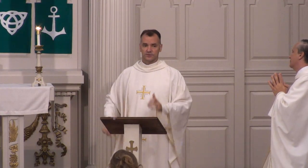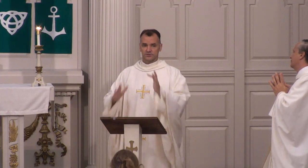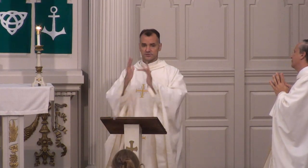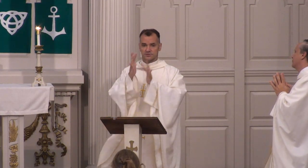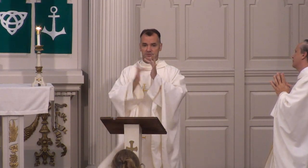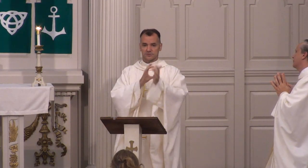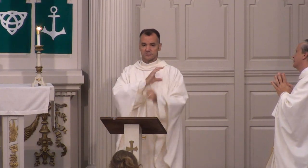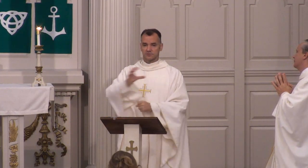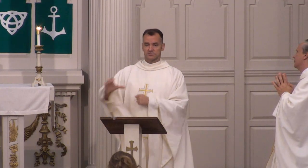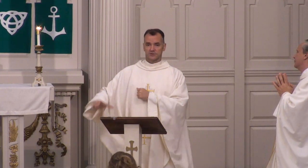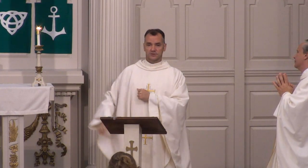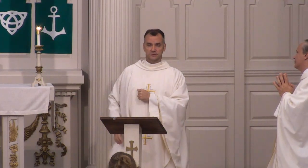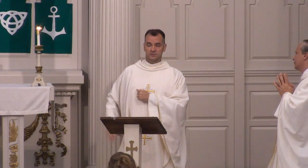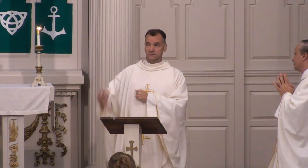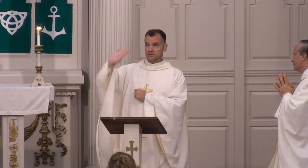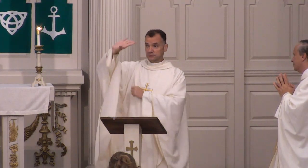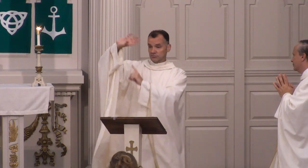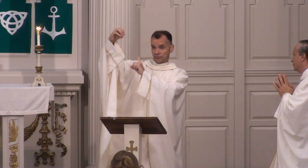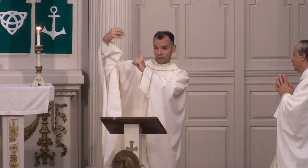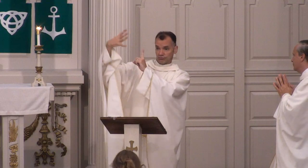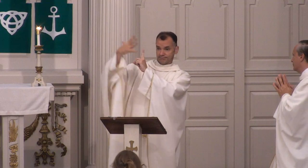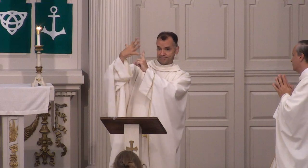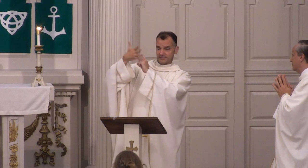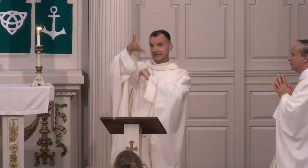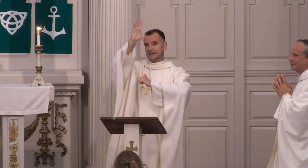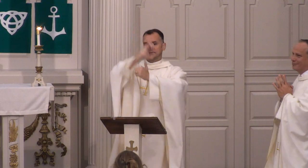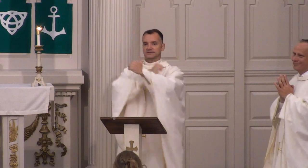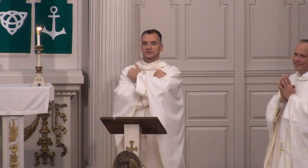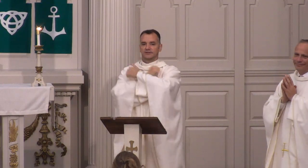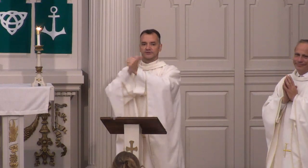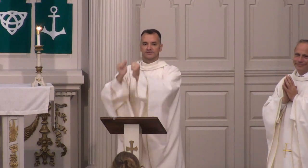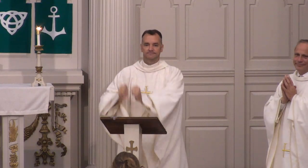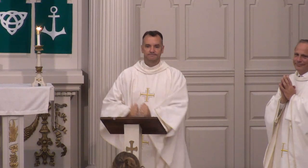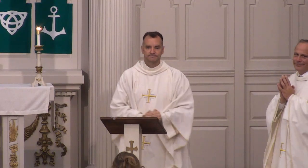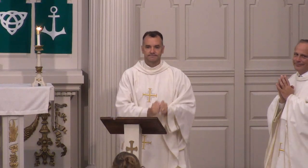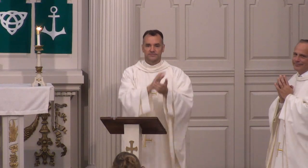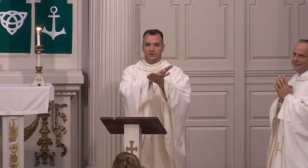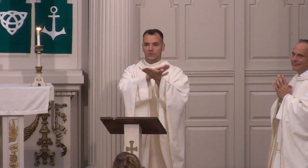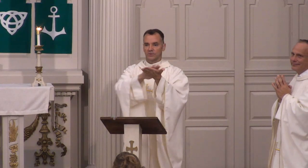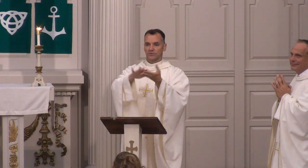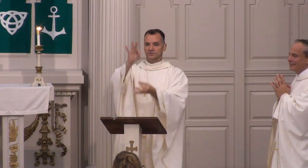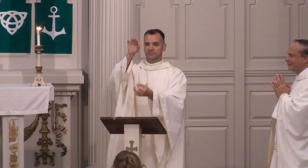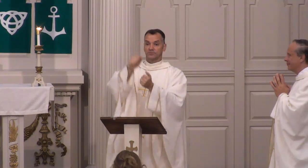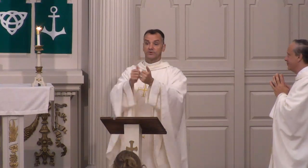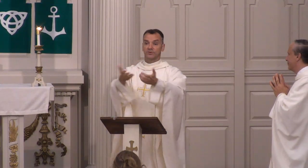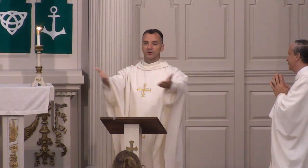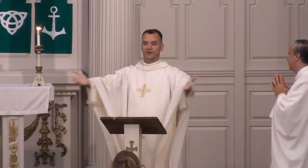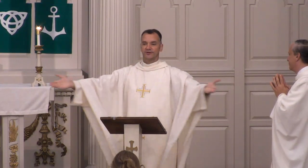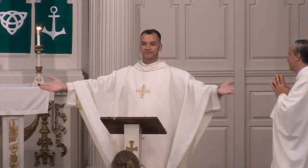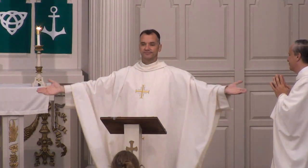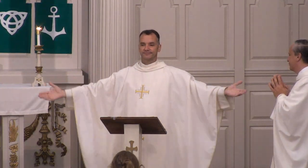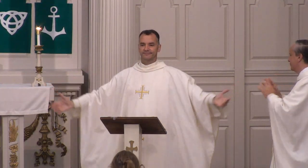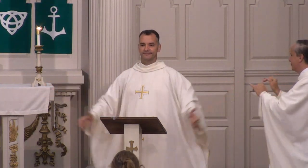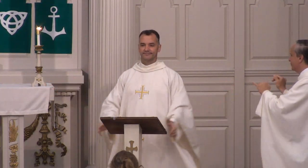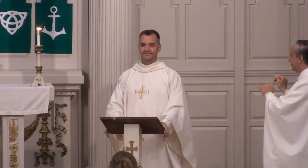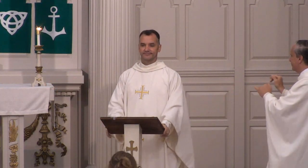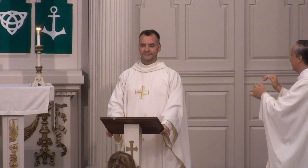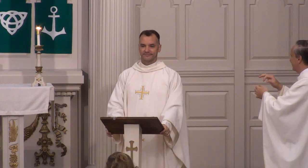The grace of our Lord Jesus Christ, and the love of God, and the communion of the Holy Spirit be with you all.